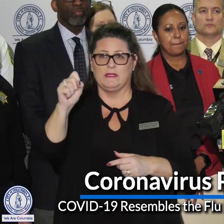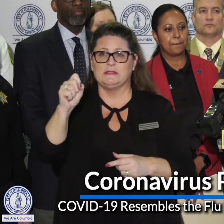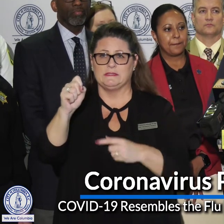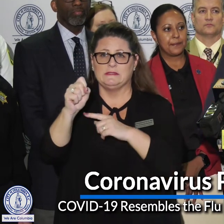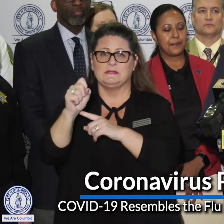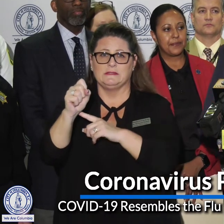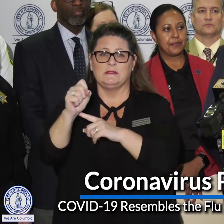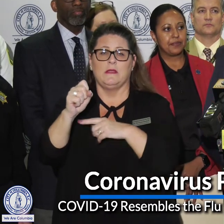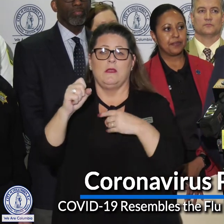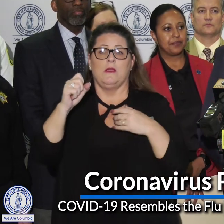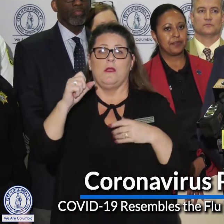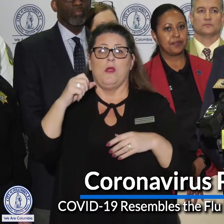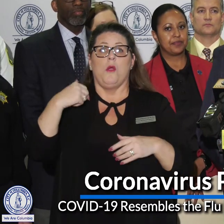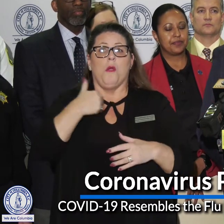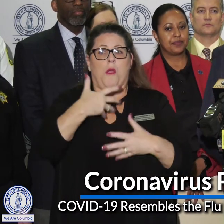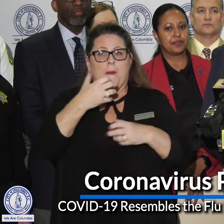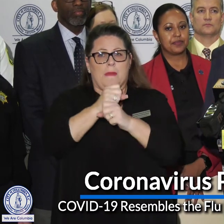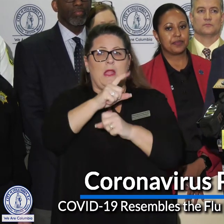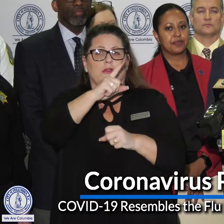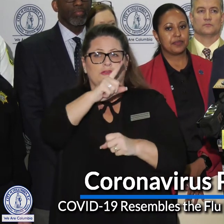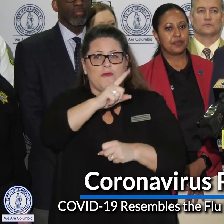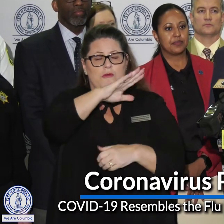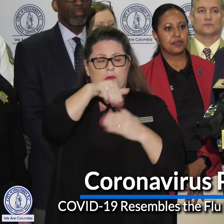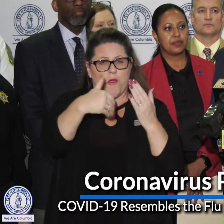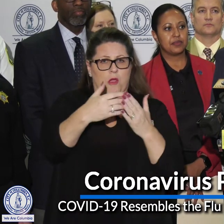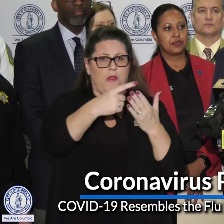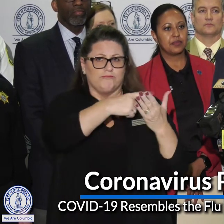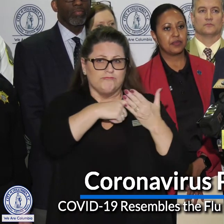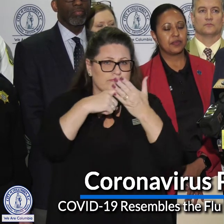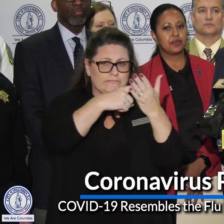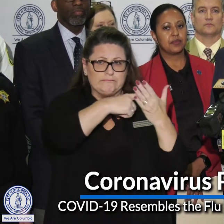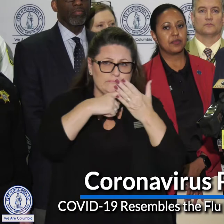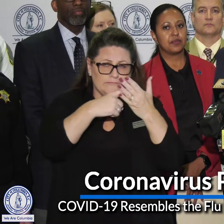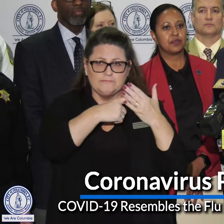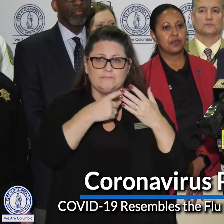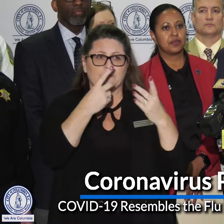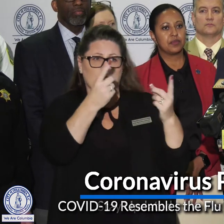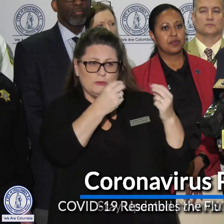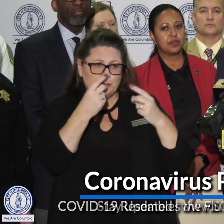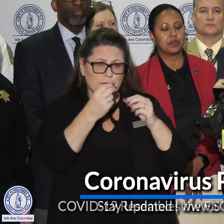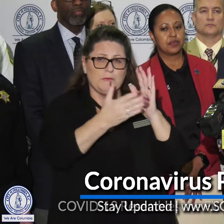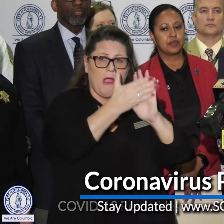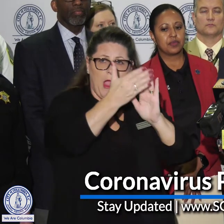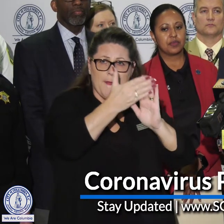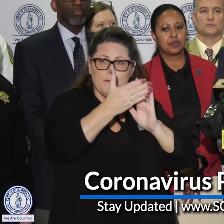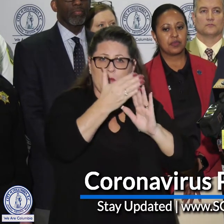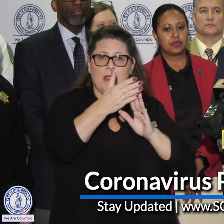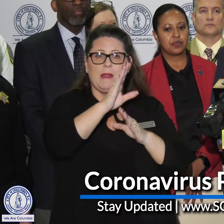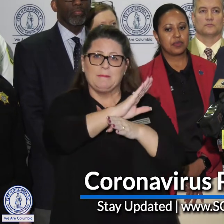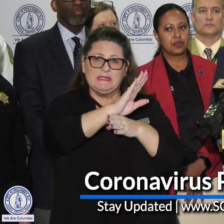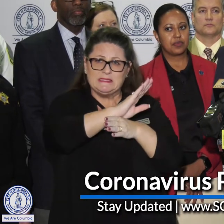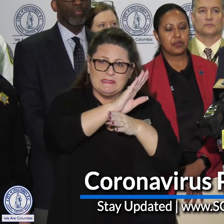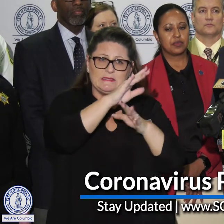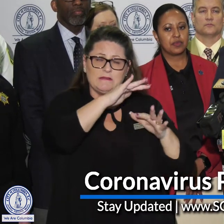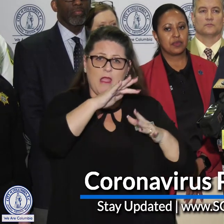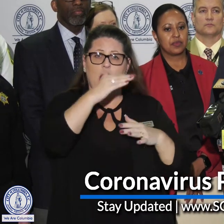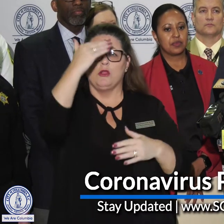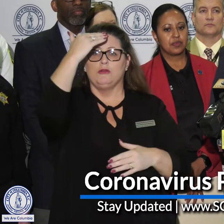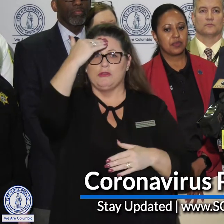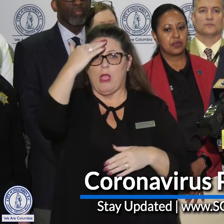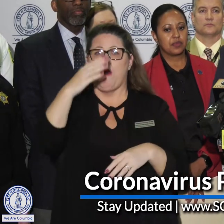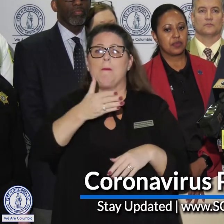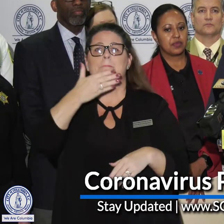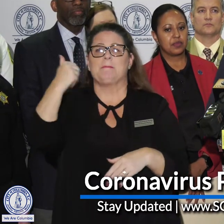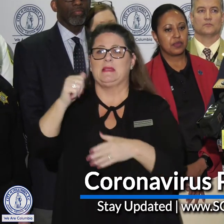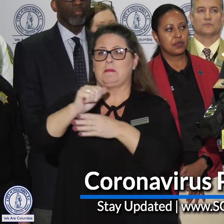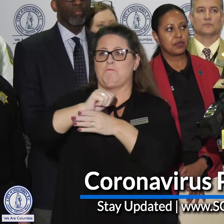to operate outside of our silos, that we're able to share best practices and make sure that every institution knows what the others are